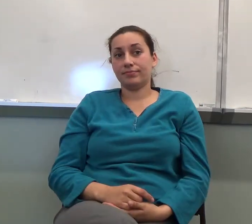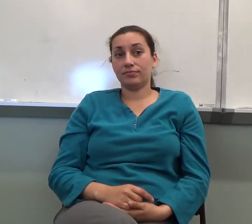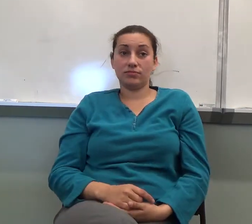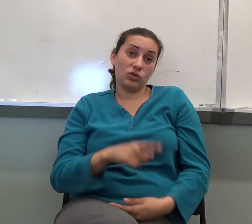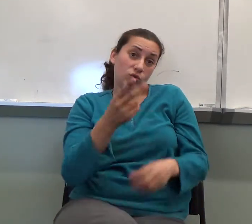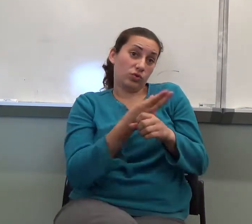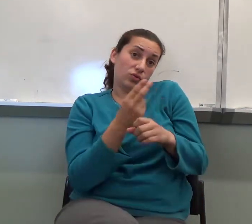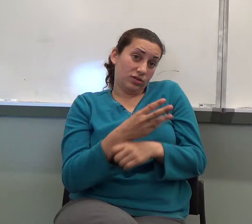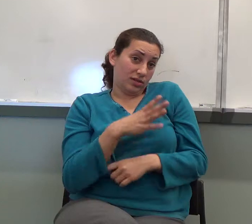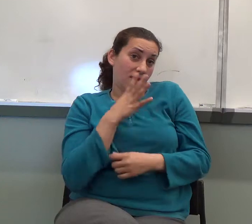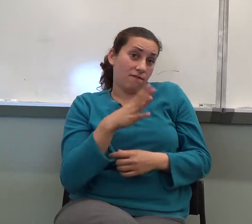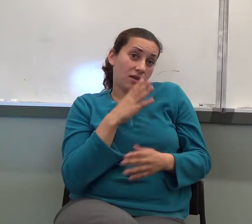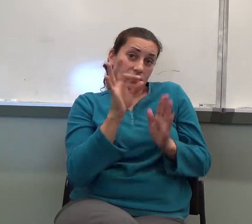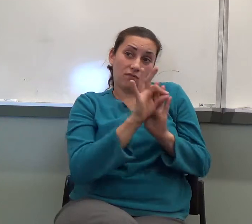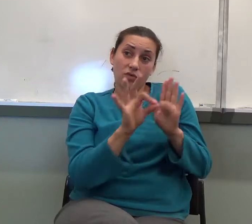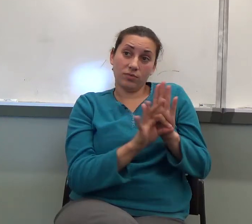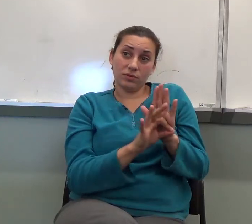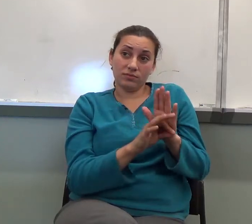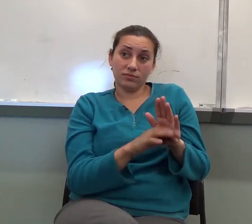formulas, not necessary.